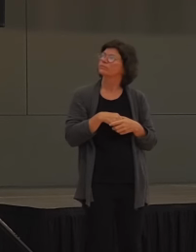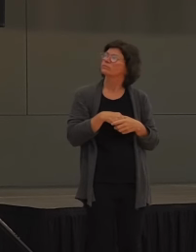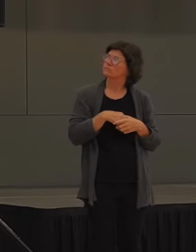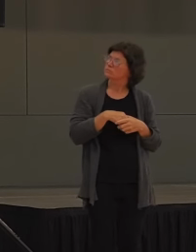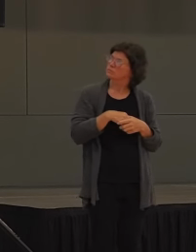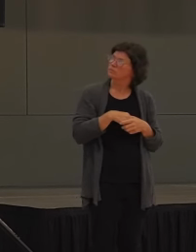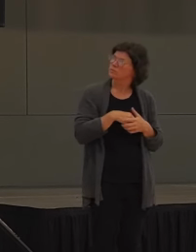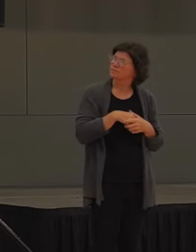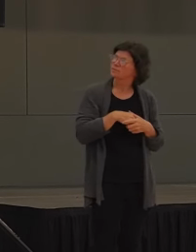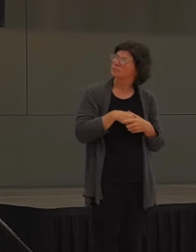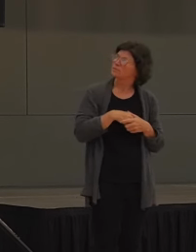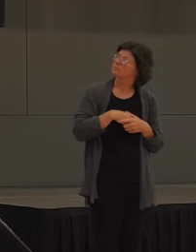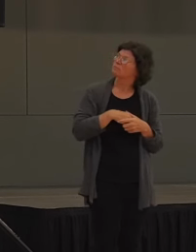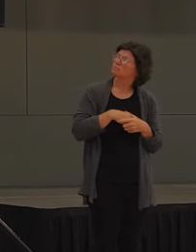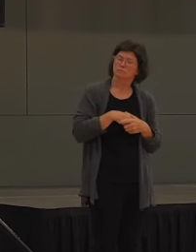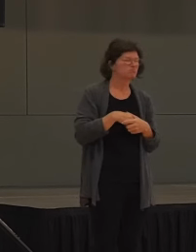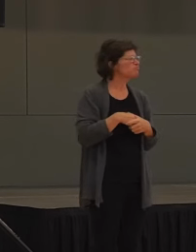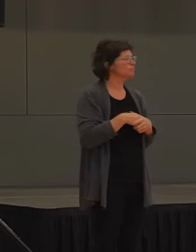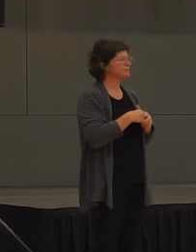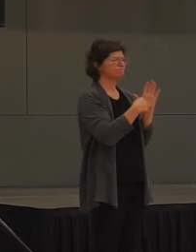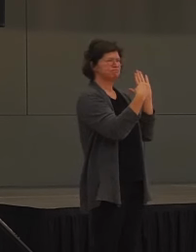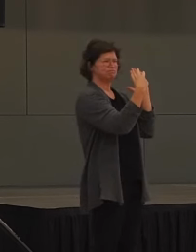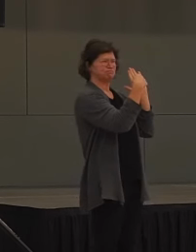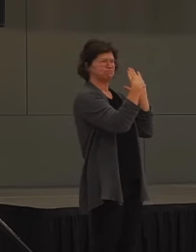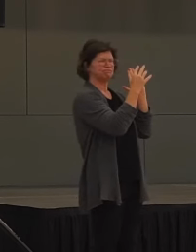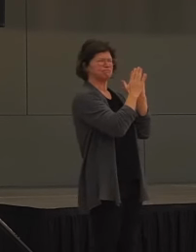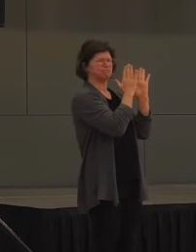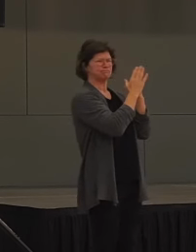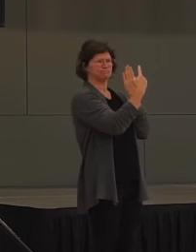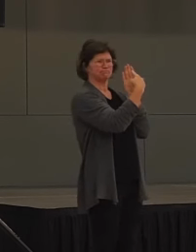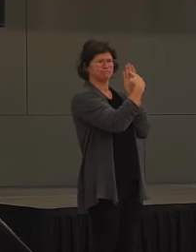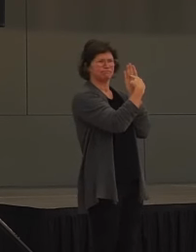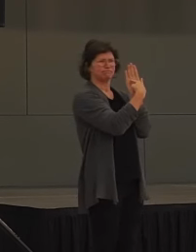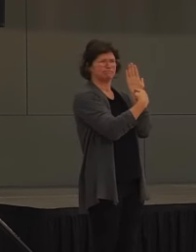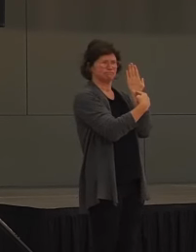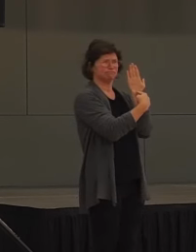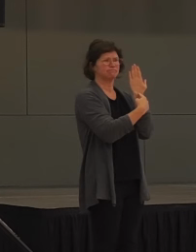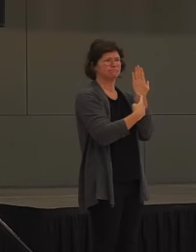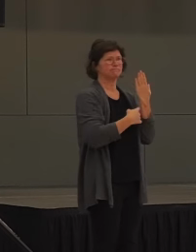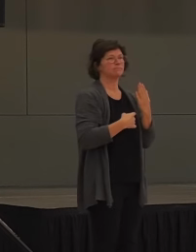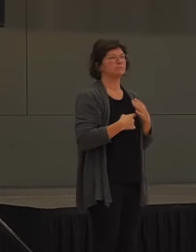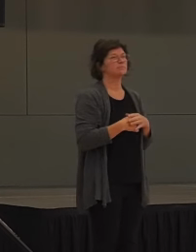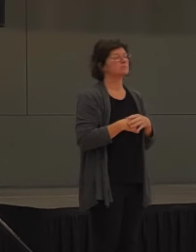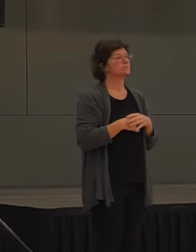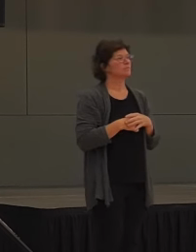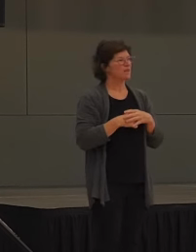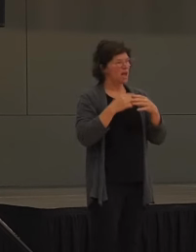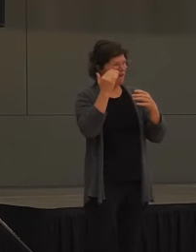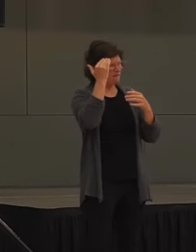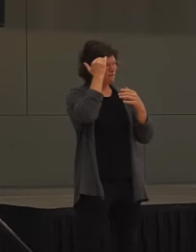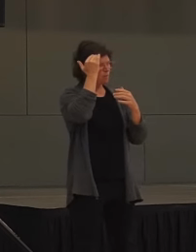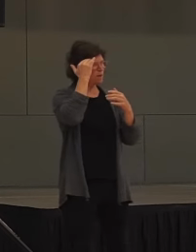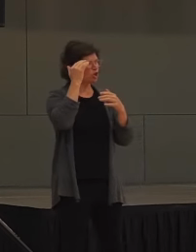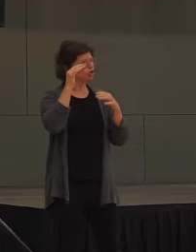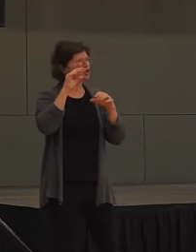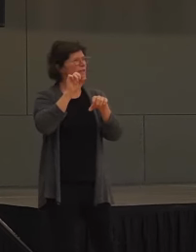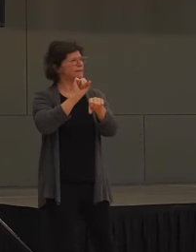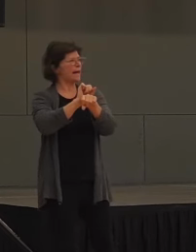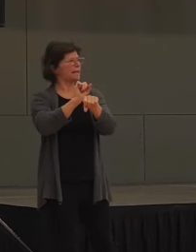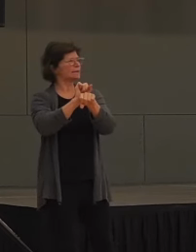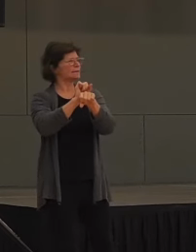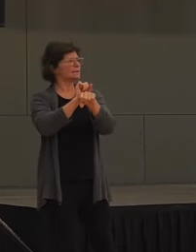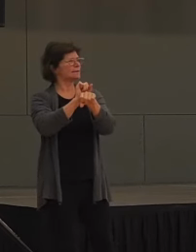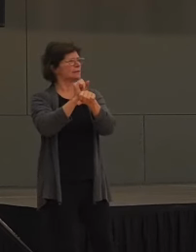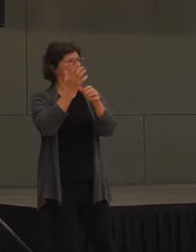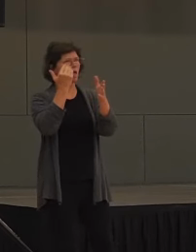that affects daily living skills or difficulty performing familiar tasks. All of us have